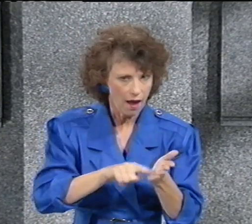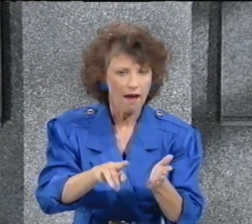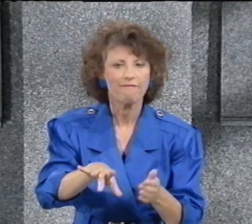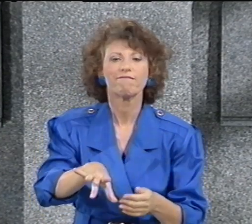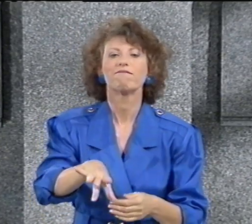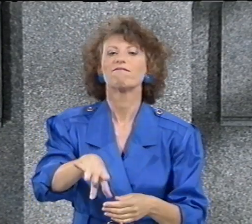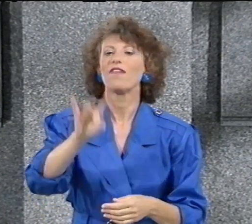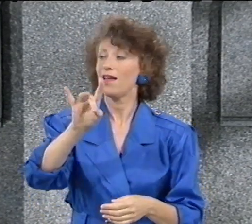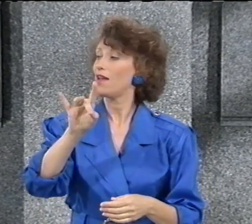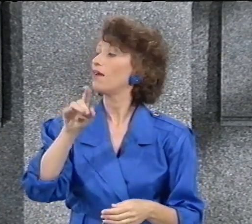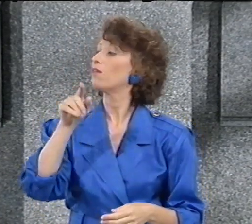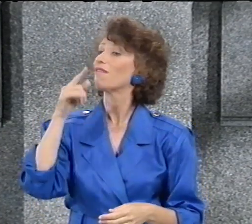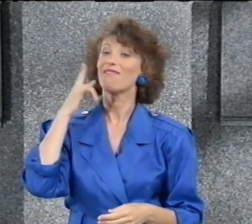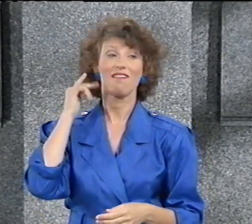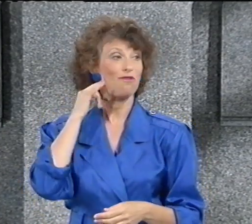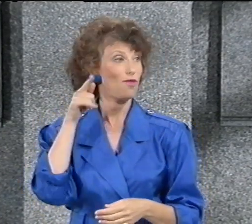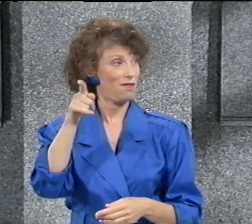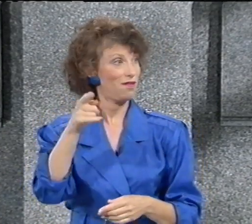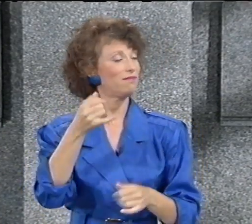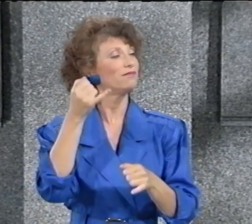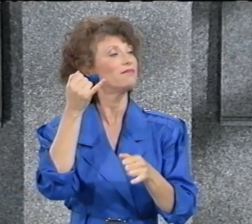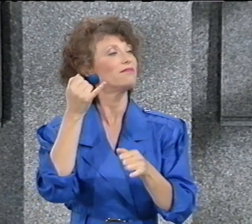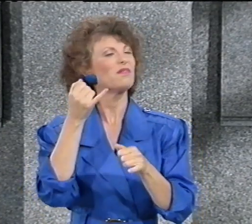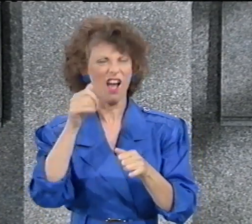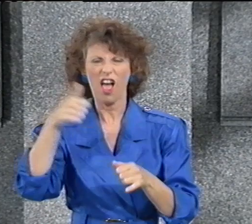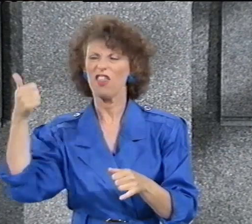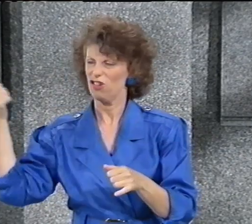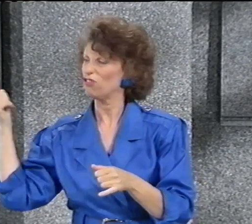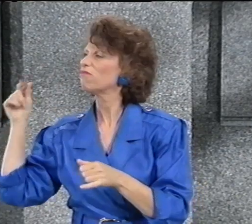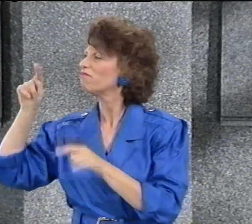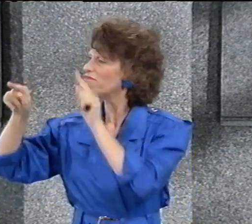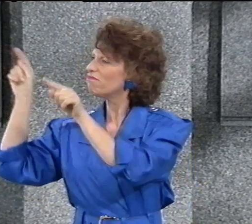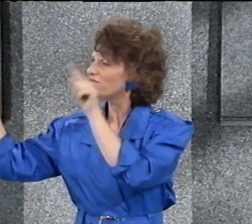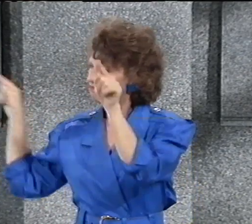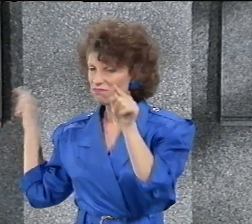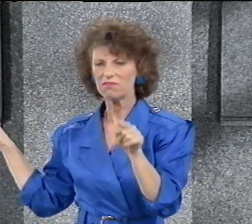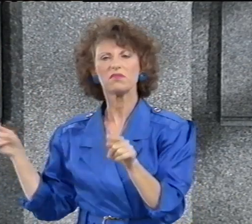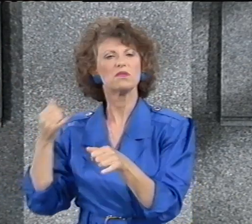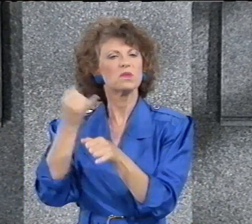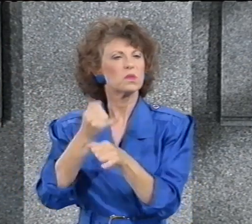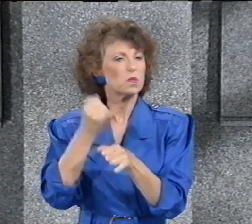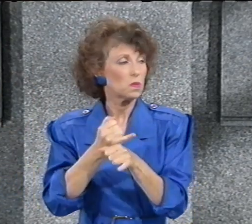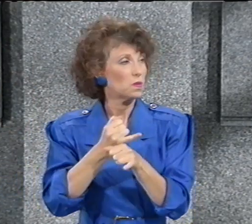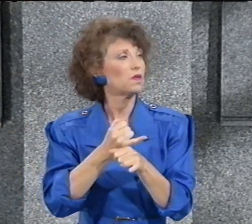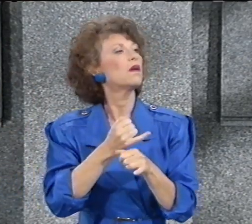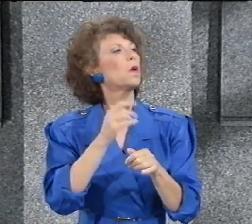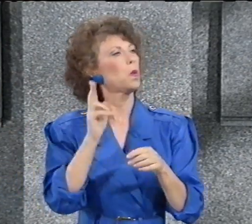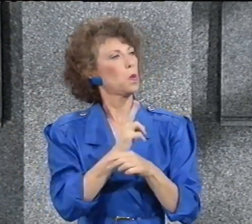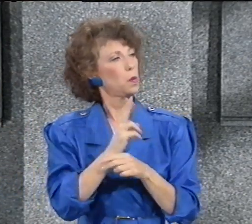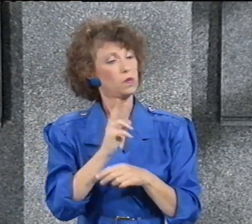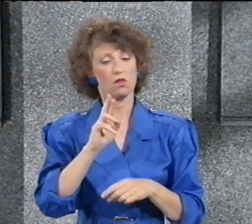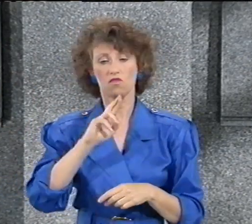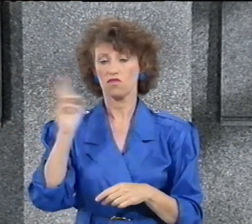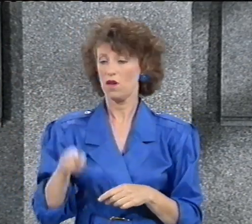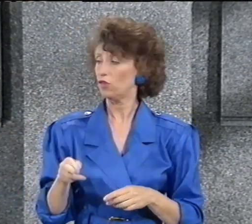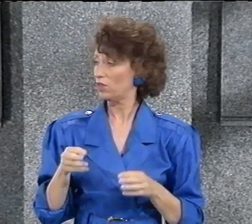from. He discovered different state residential schools for the deaf, such as California, used